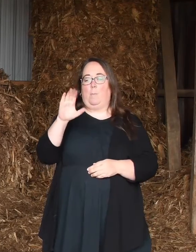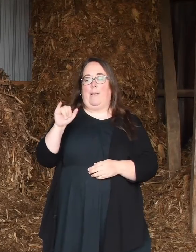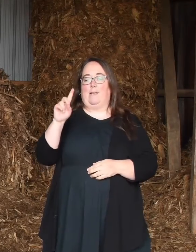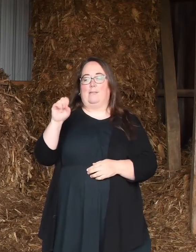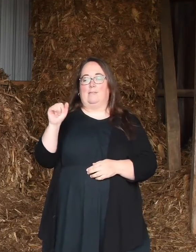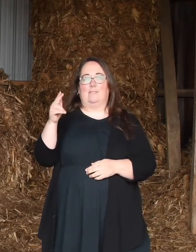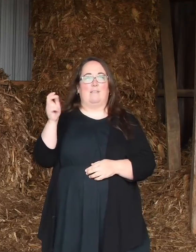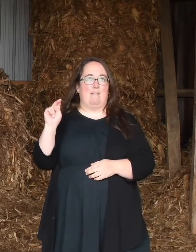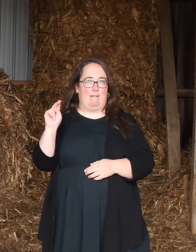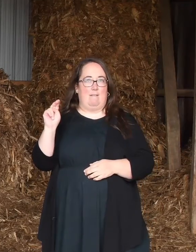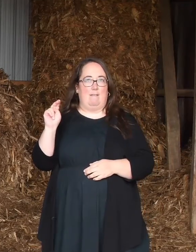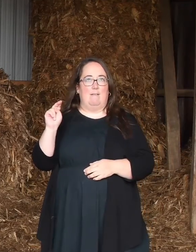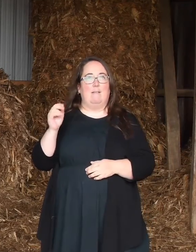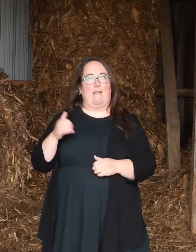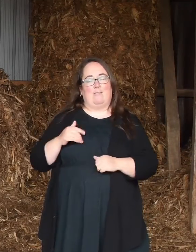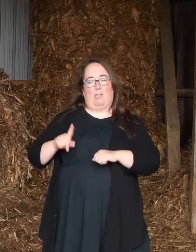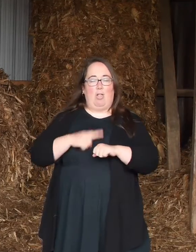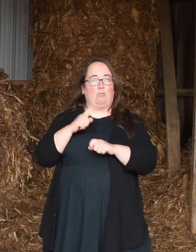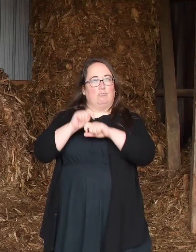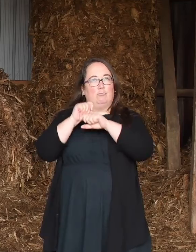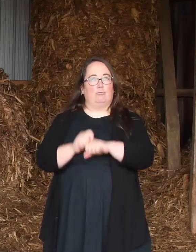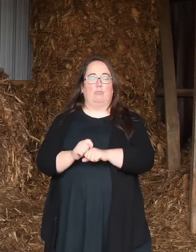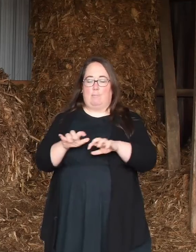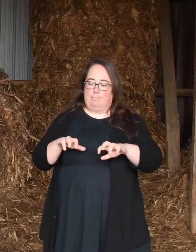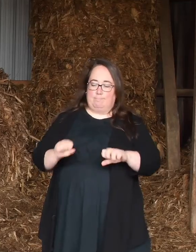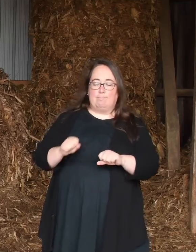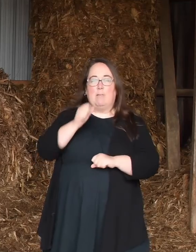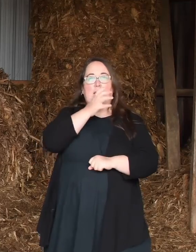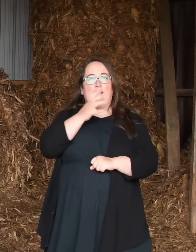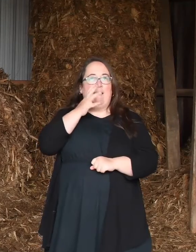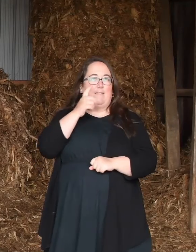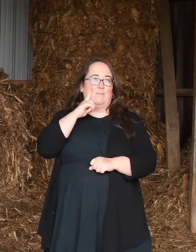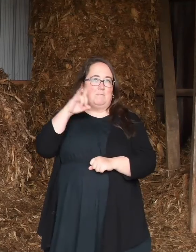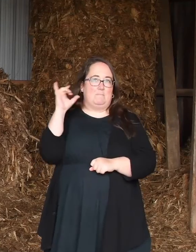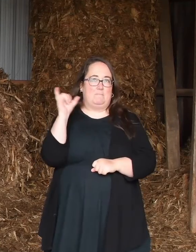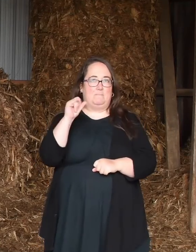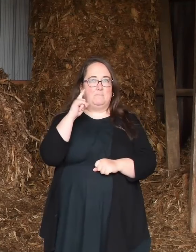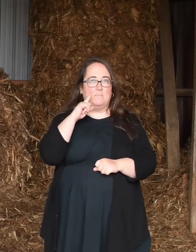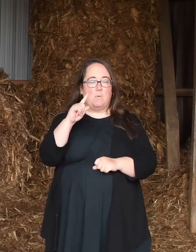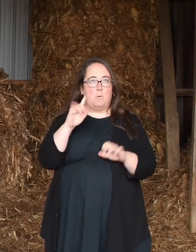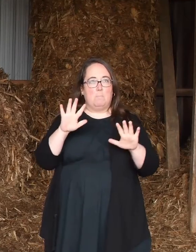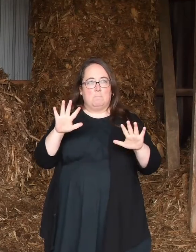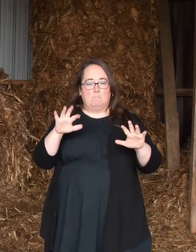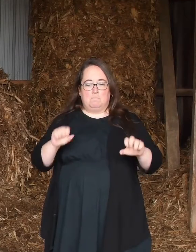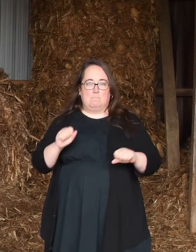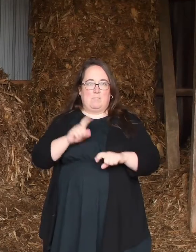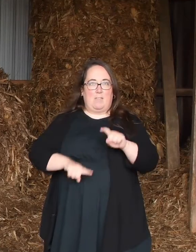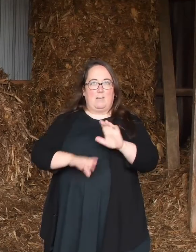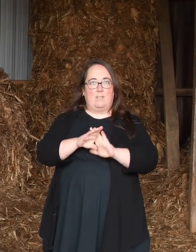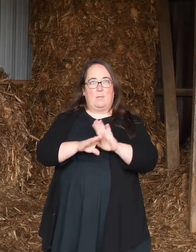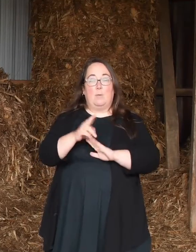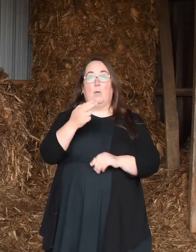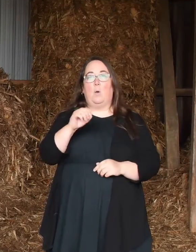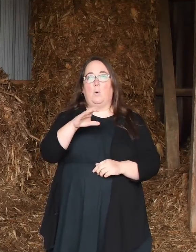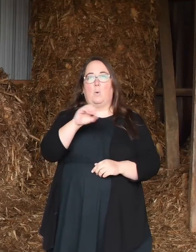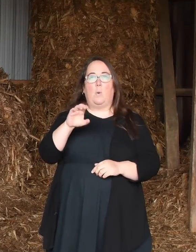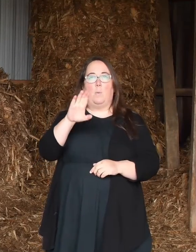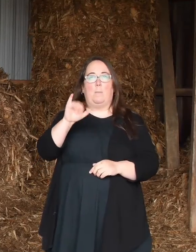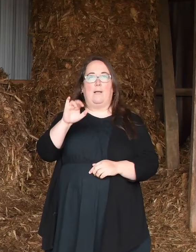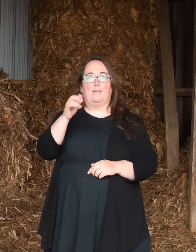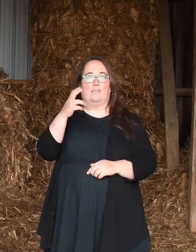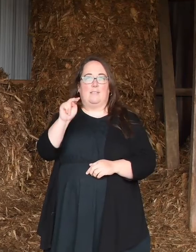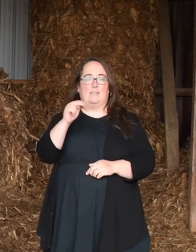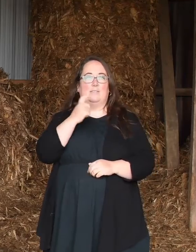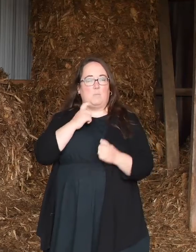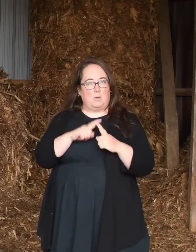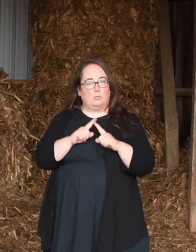plan carries forward this long tradition of preserving ag land in perpetuity. And HOCO by Design calls for continuing our